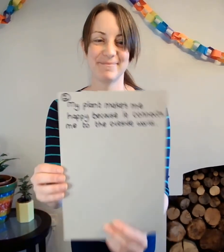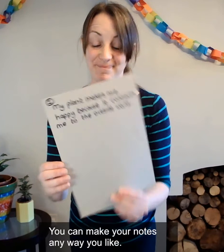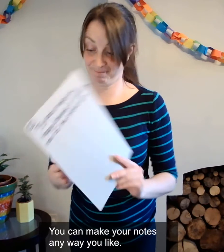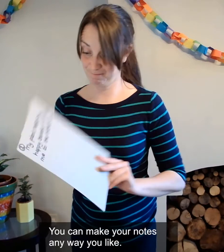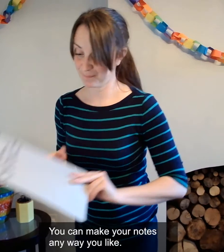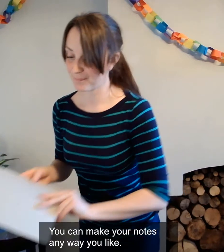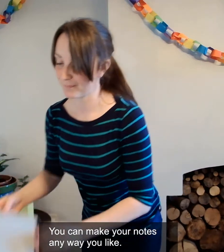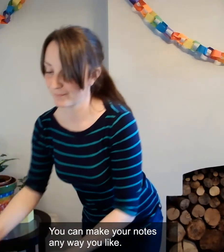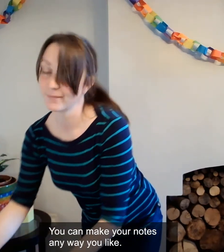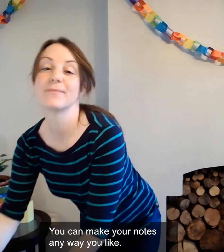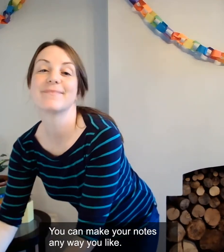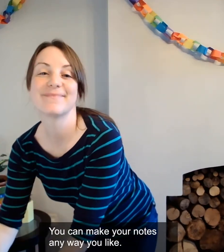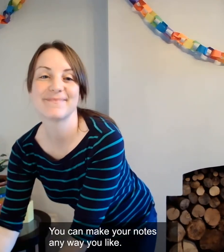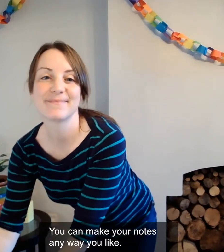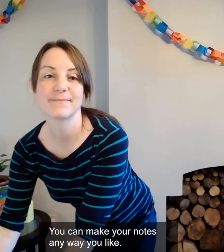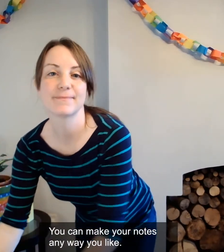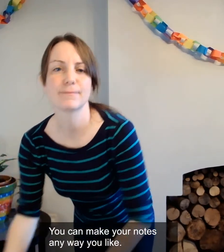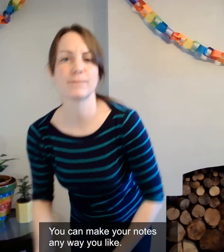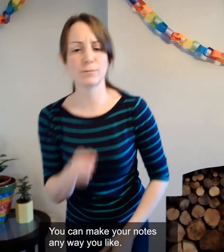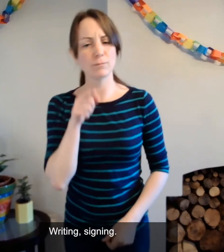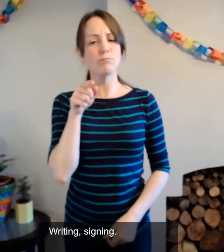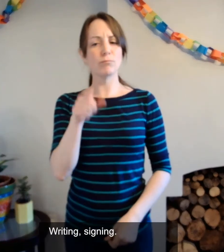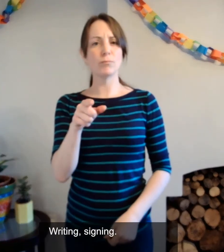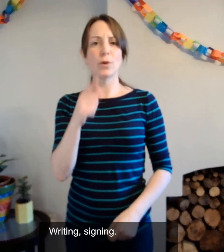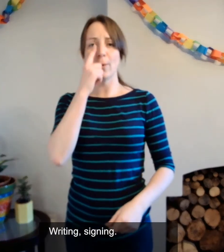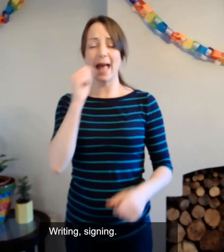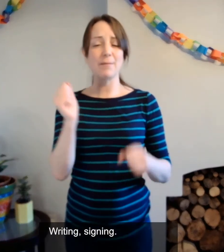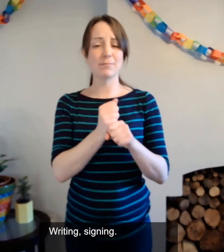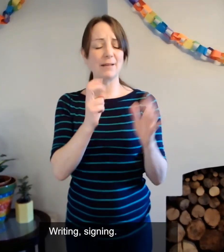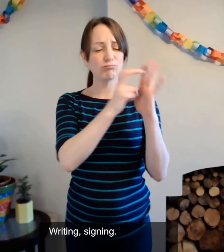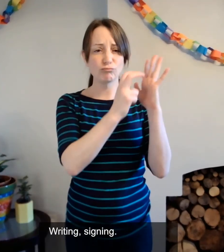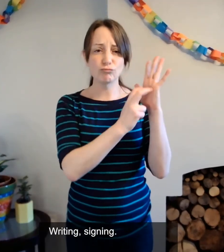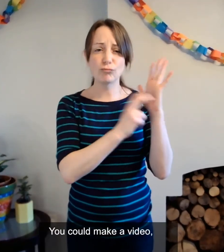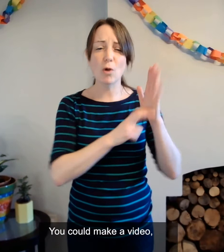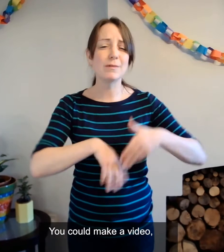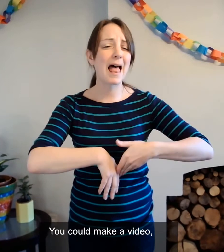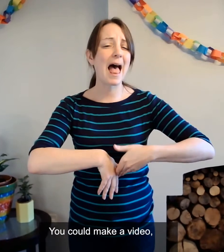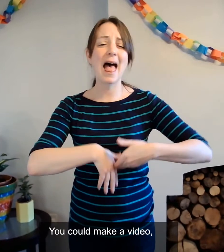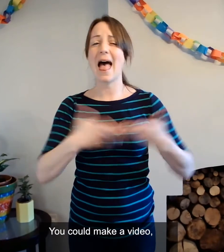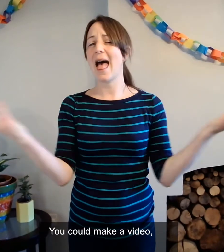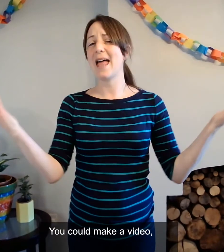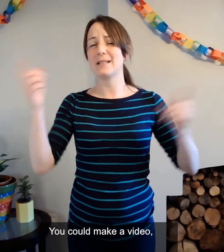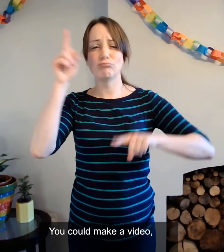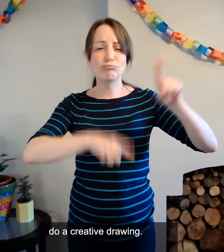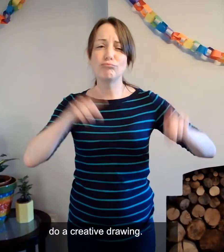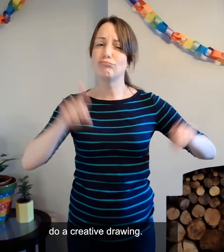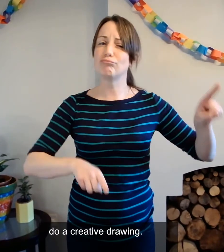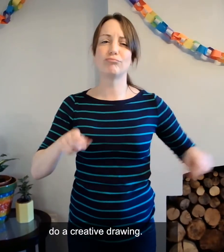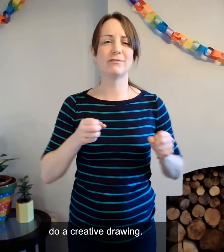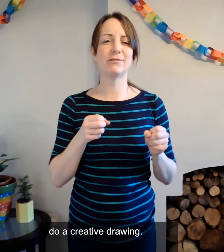You can make your notes any way you like. Writing, signing, you can make a video, do a creative